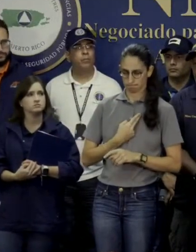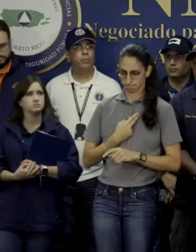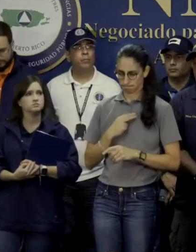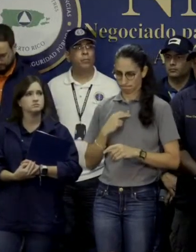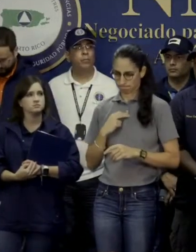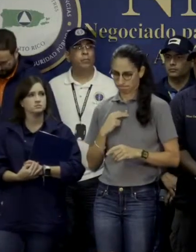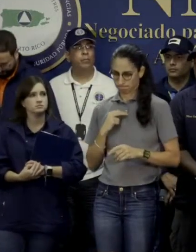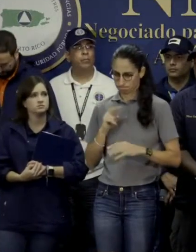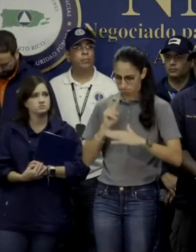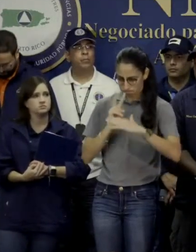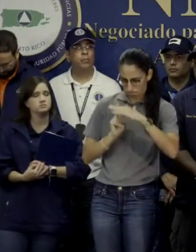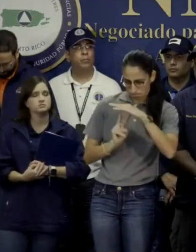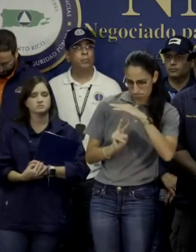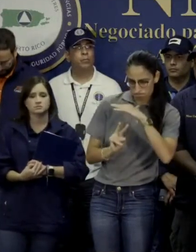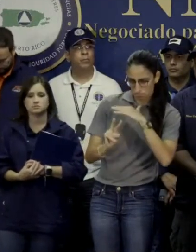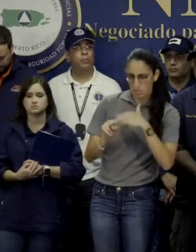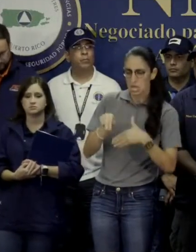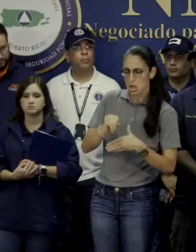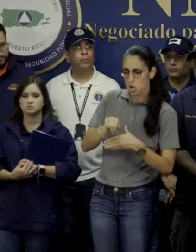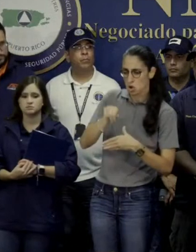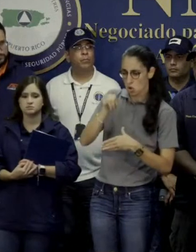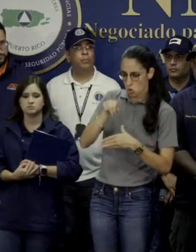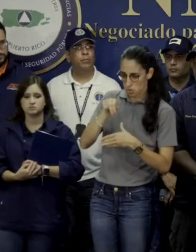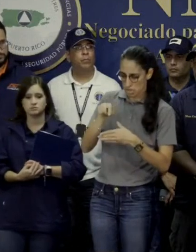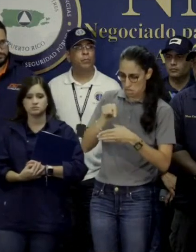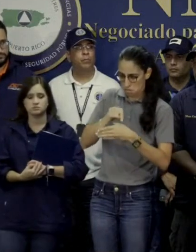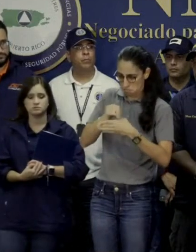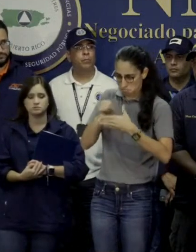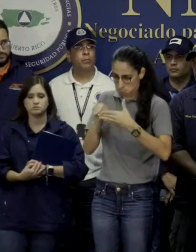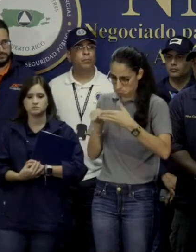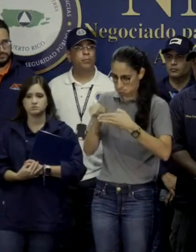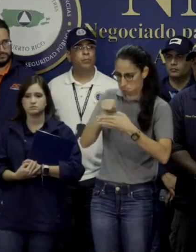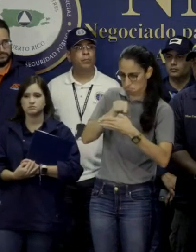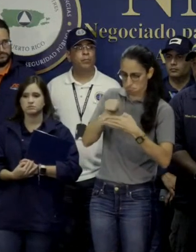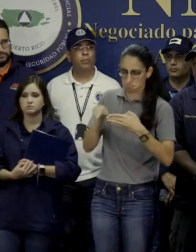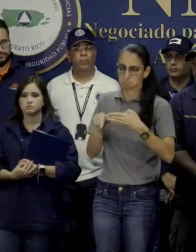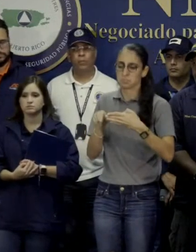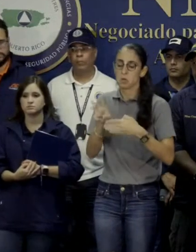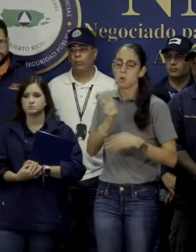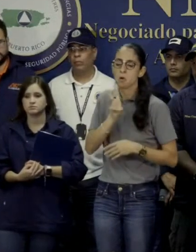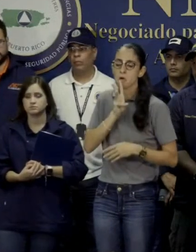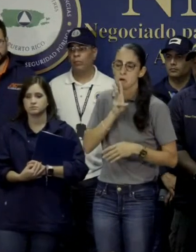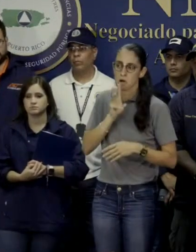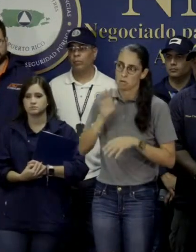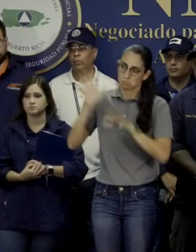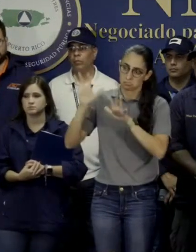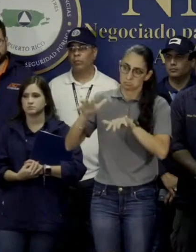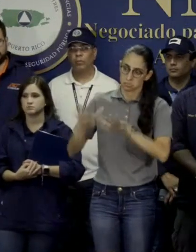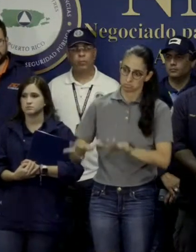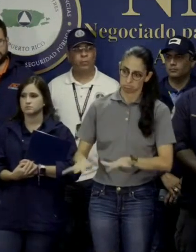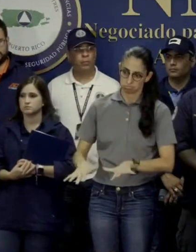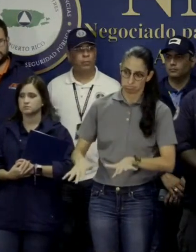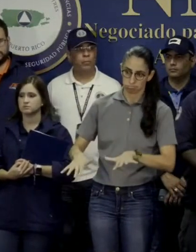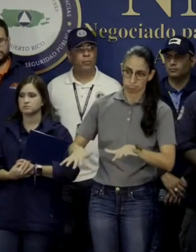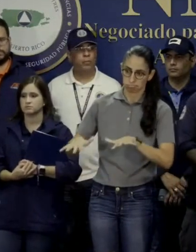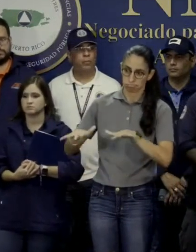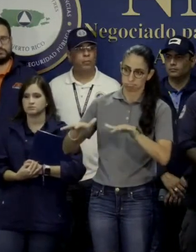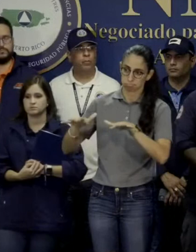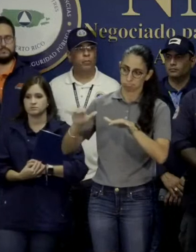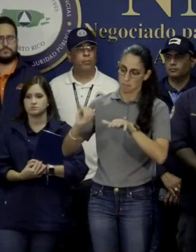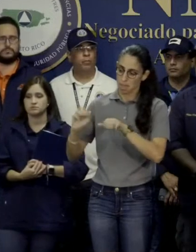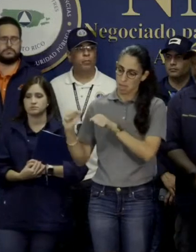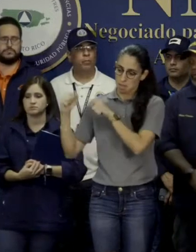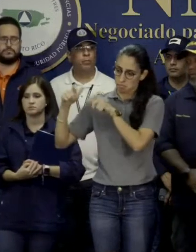as well on the northern coast of Puerto Rico because of the water flow coming down the rivers and